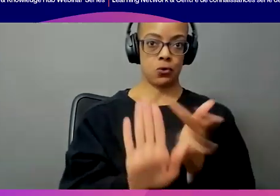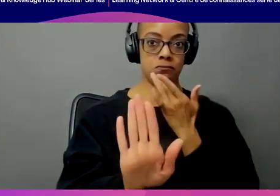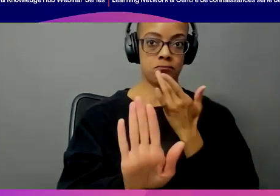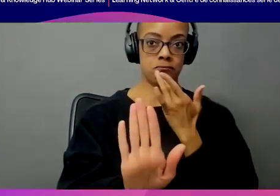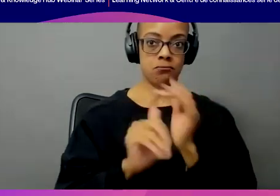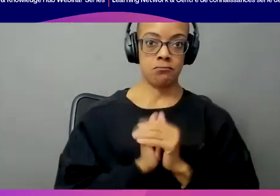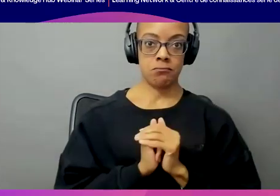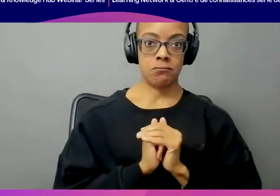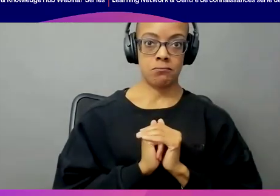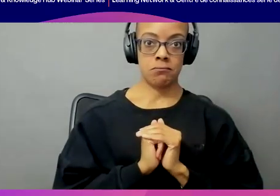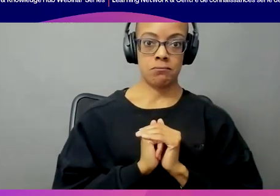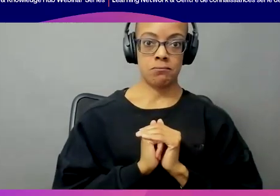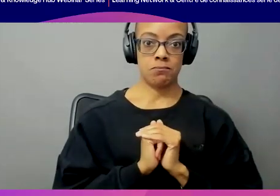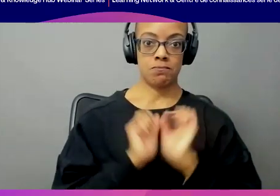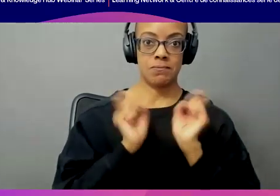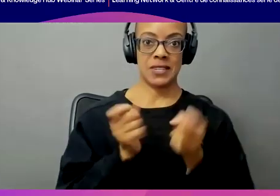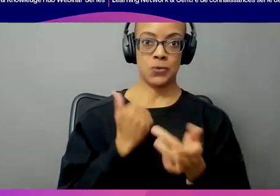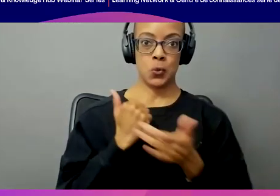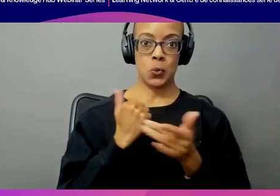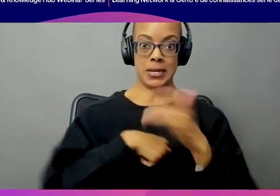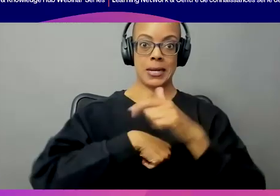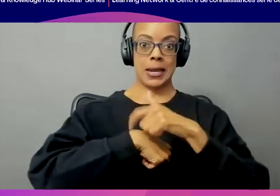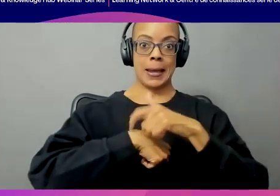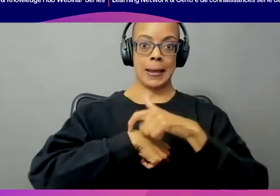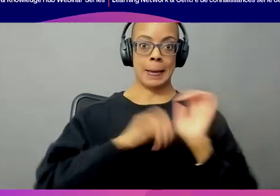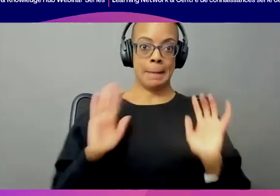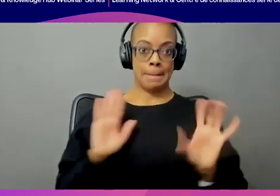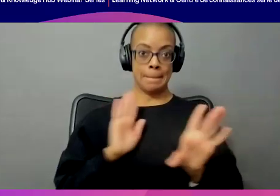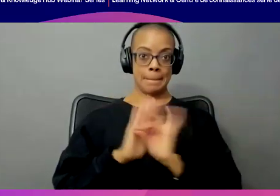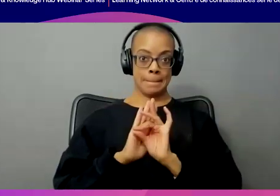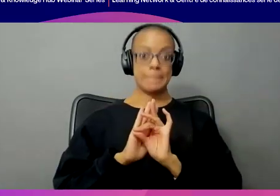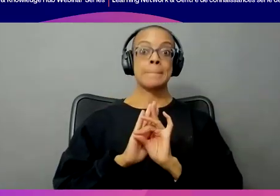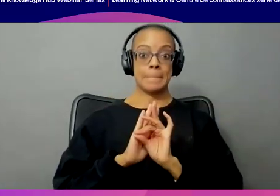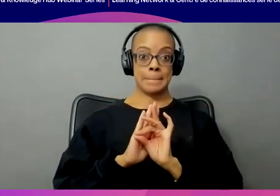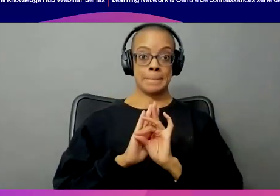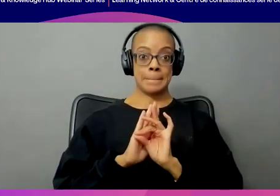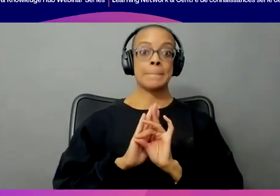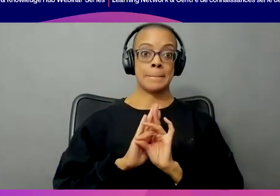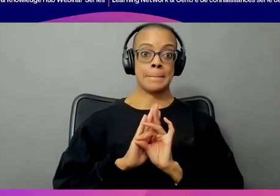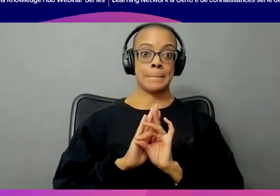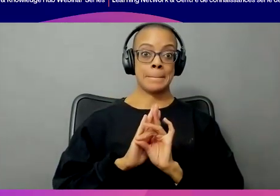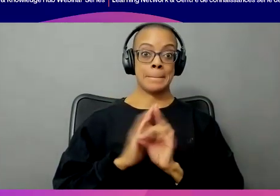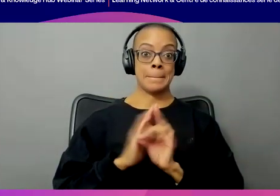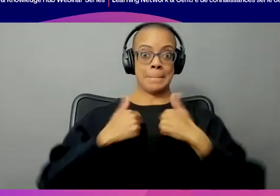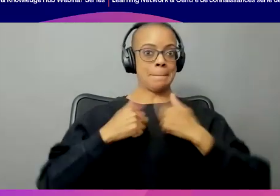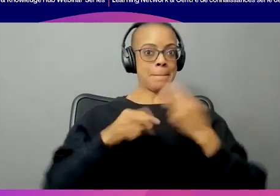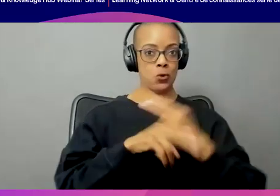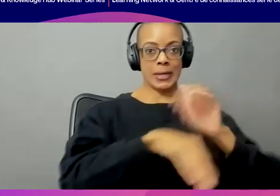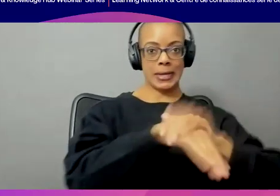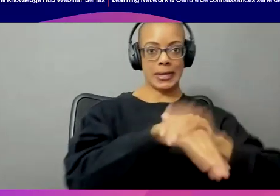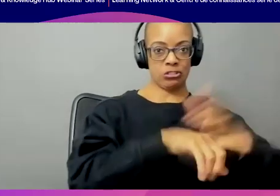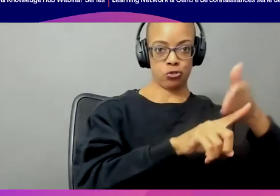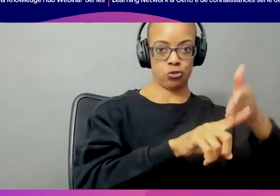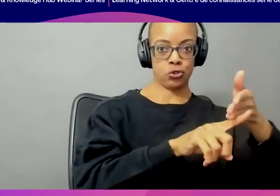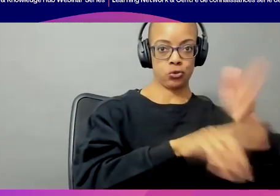I'm just giving people a second. I'm going to flip through a minute. I've moved on to the English slides here.